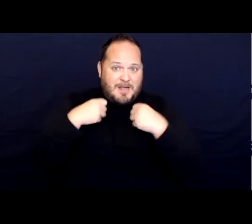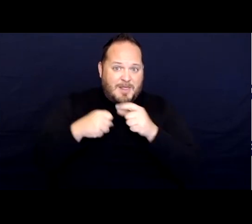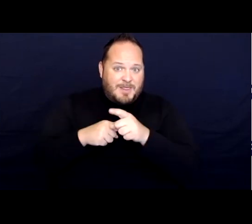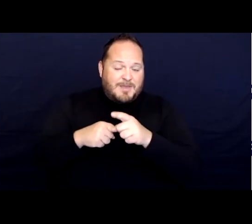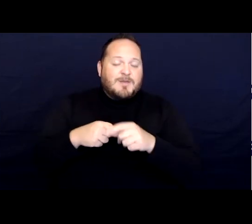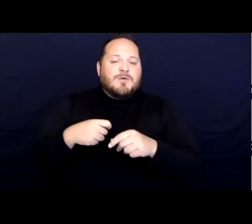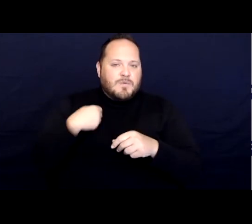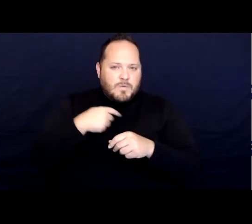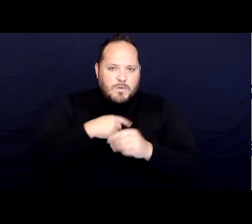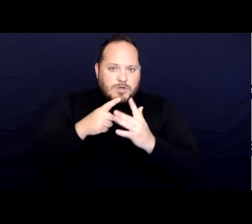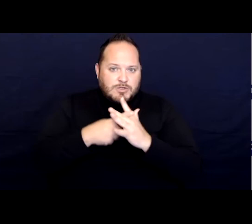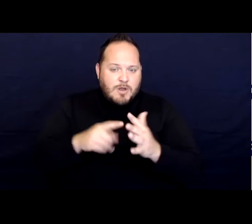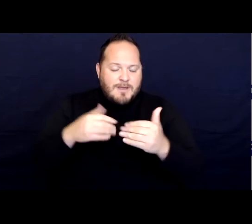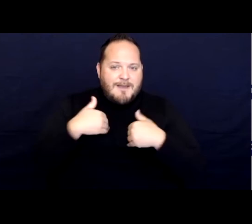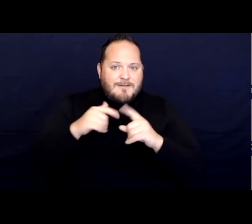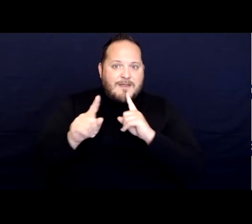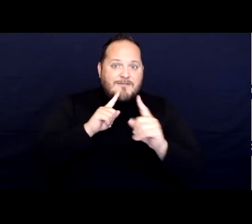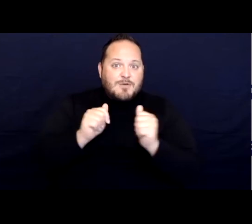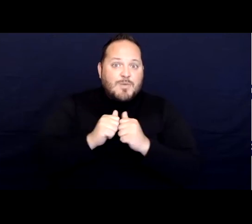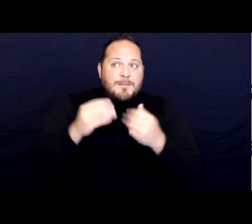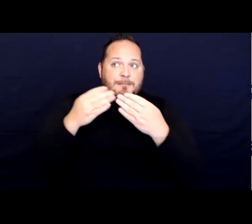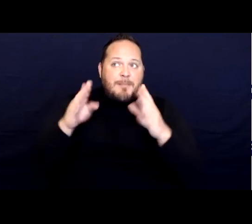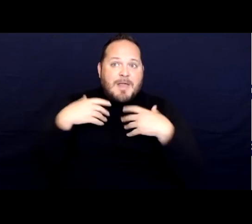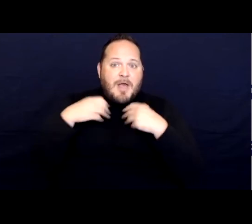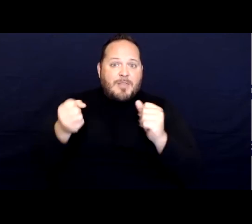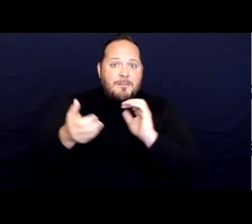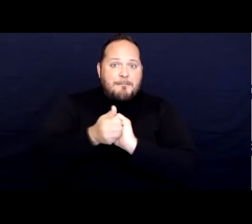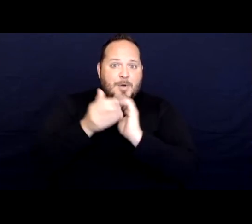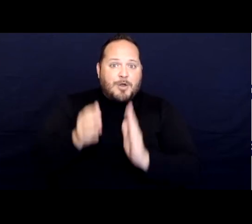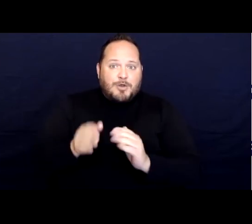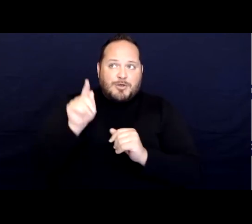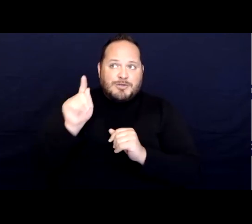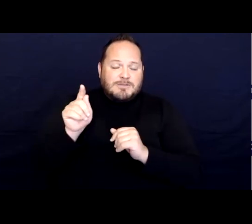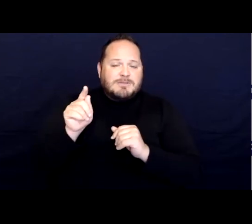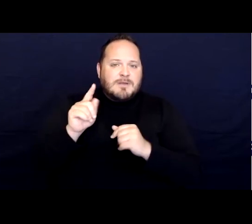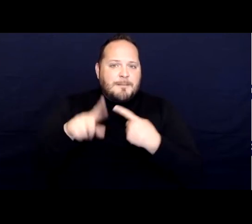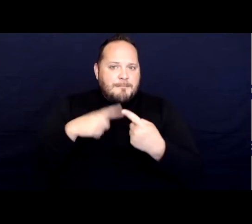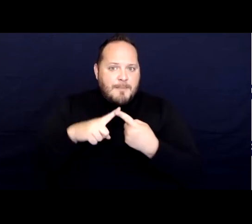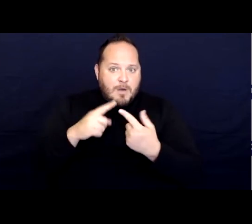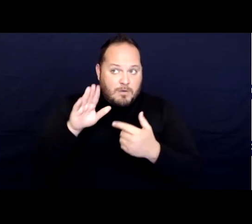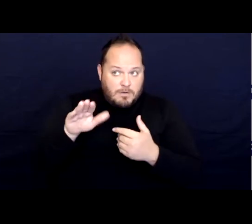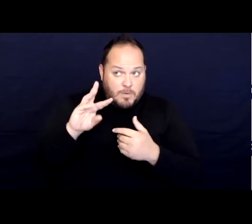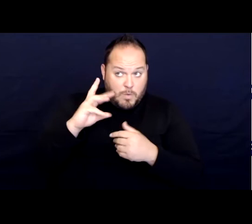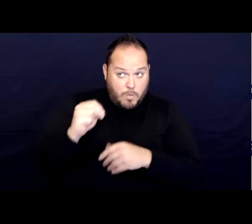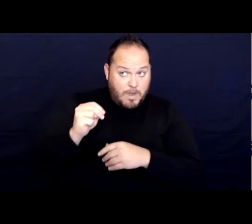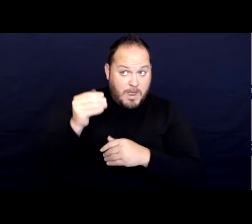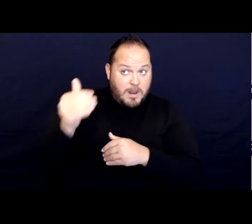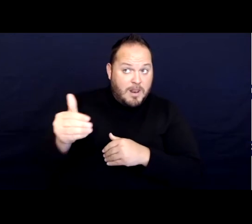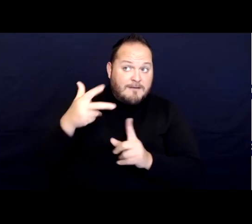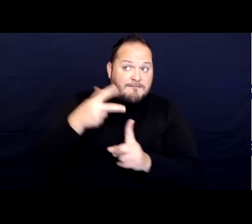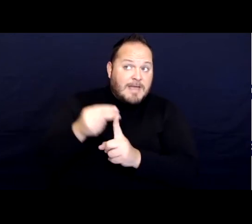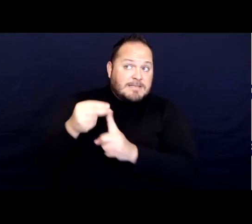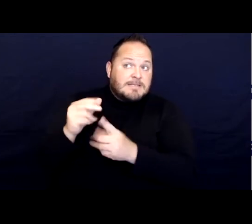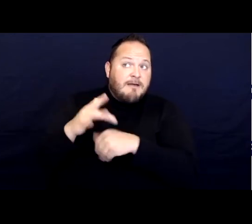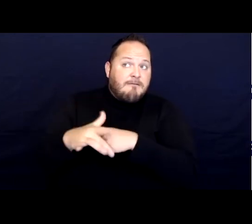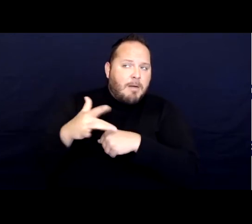conversations with our public health partners about when vaccines become available, how are we going to get them to our community?